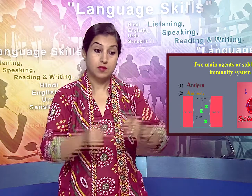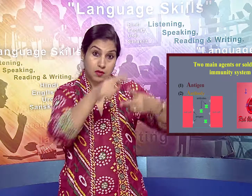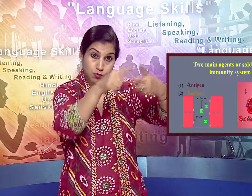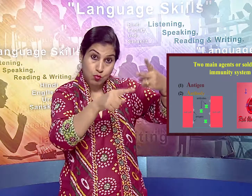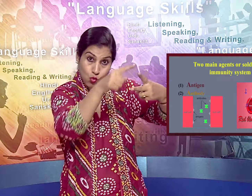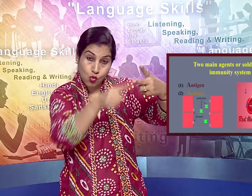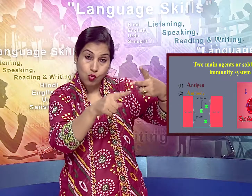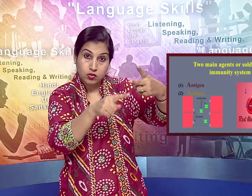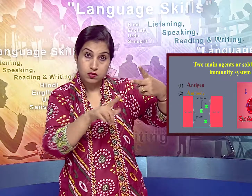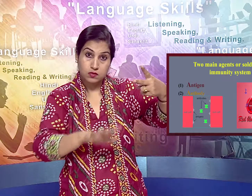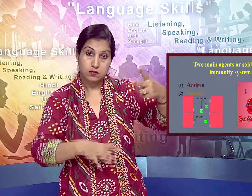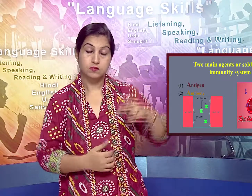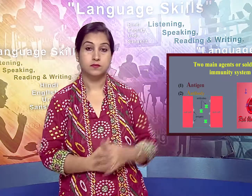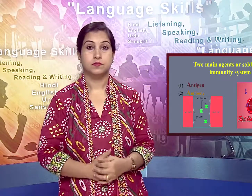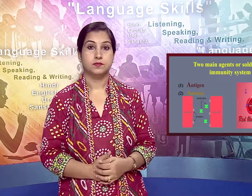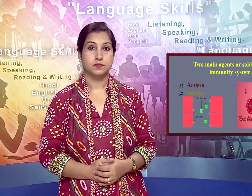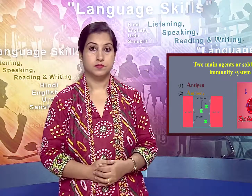Both these two,